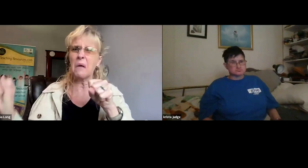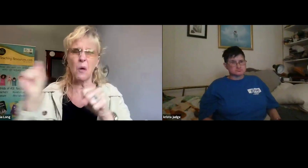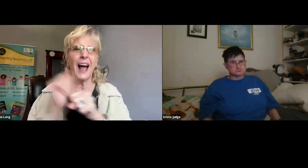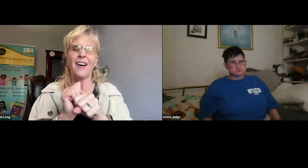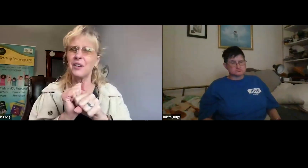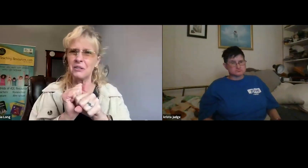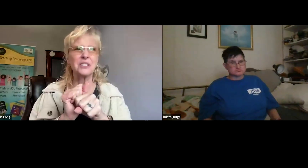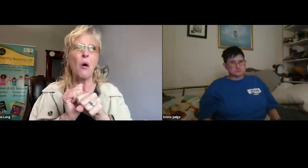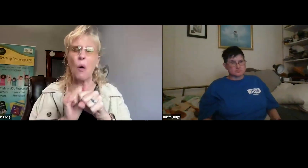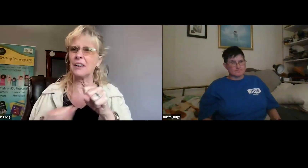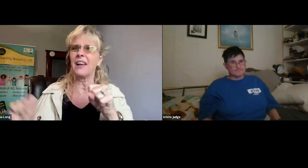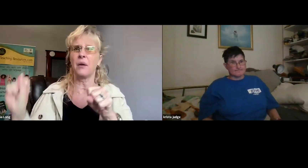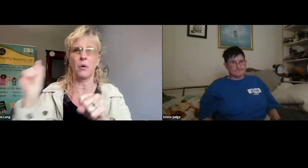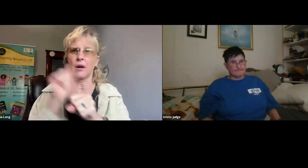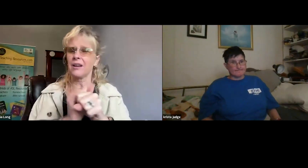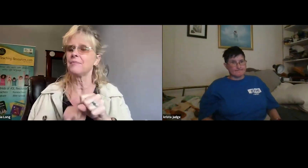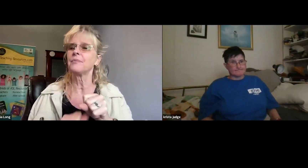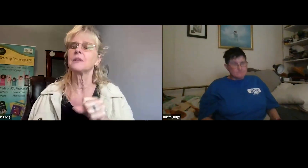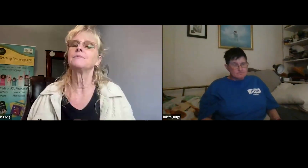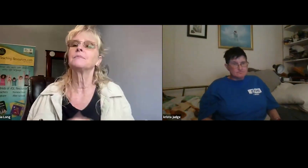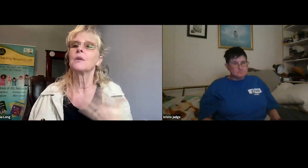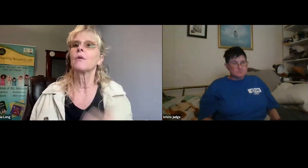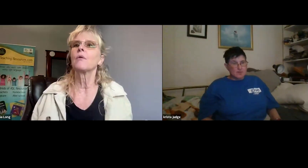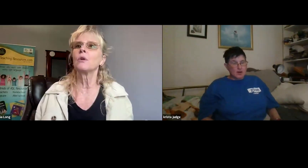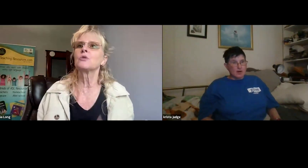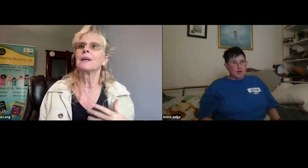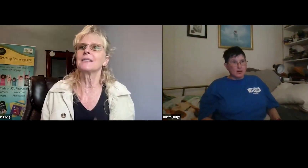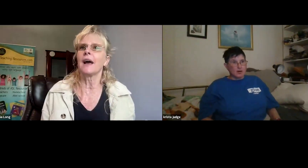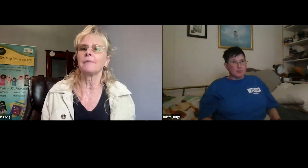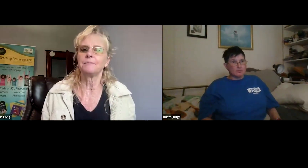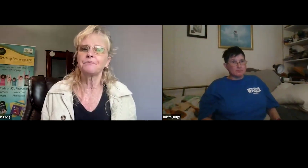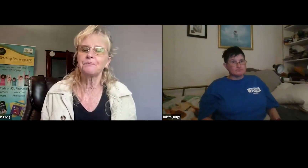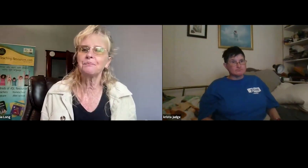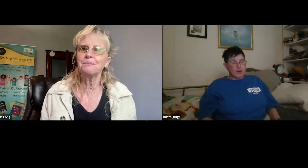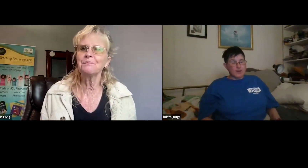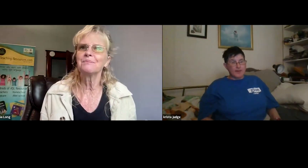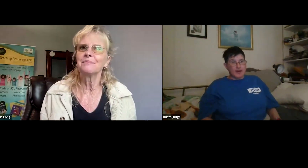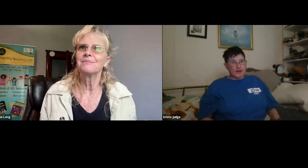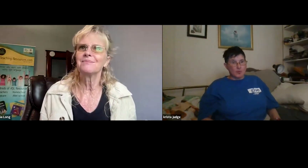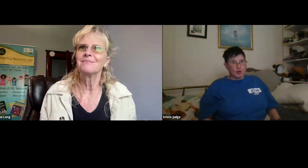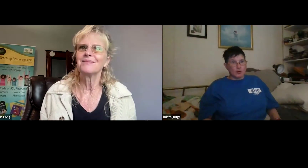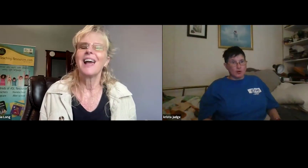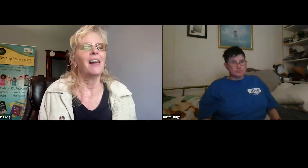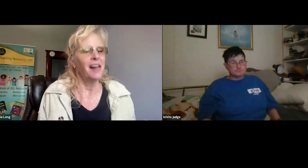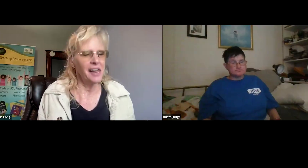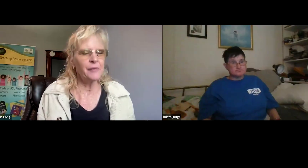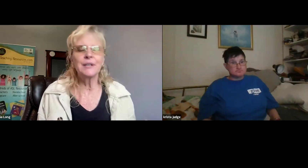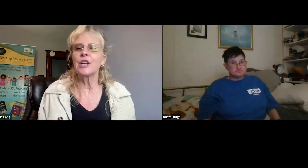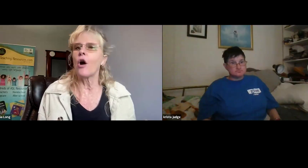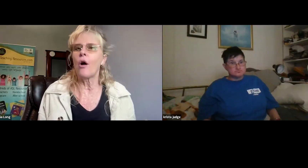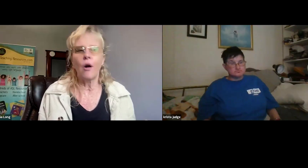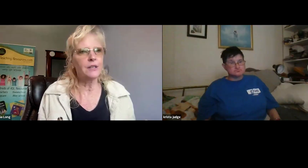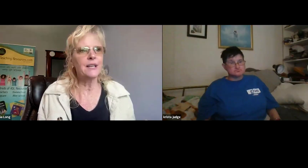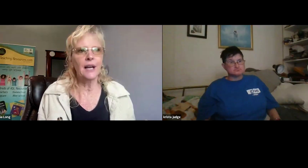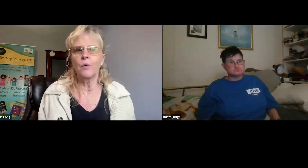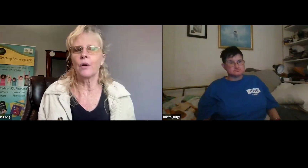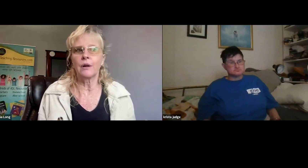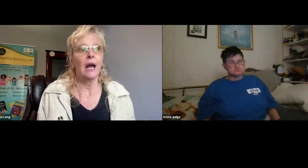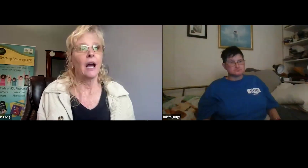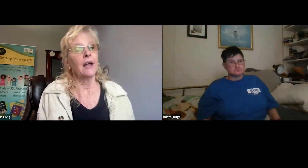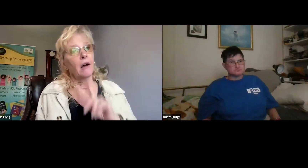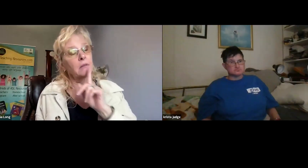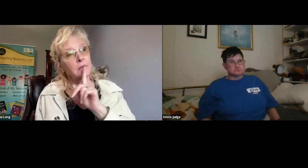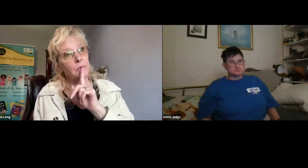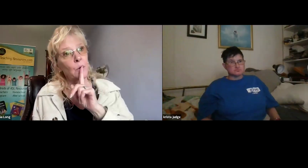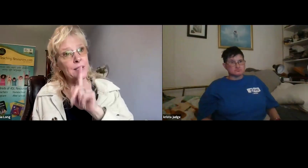or wow, it was a hard day at work? Which one is like a bad day at work? It was a hard day at